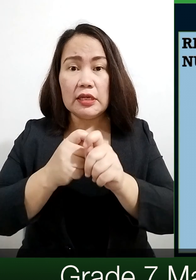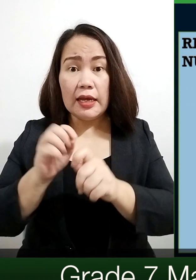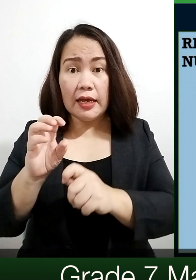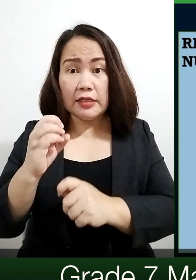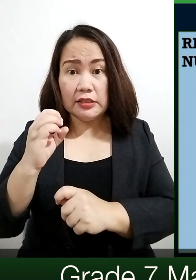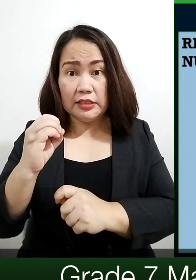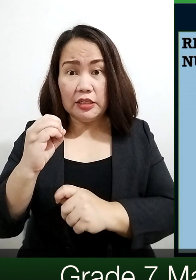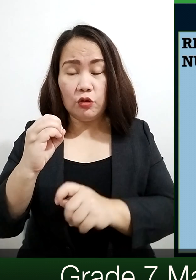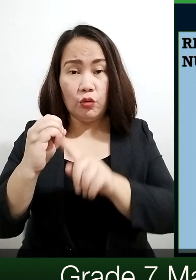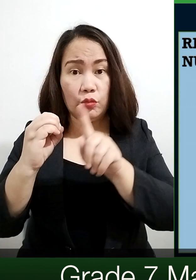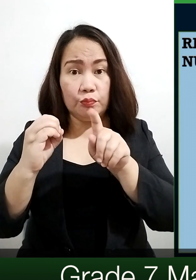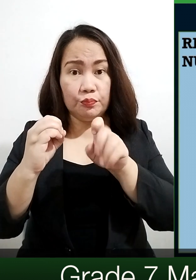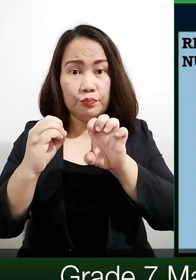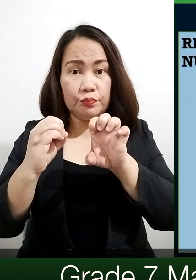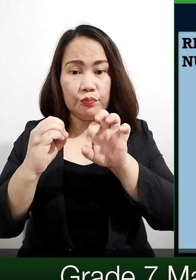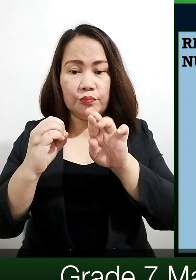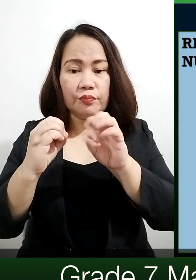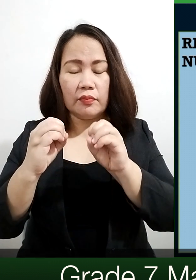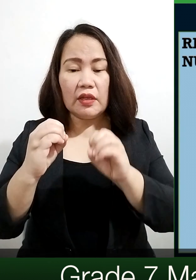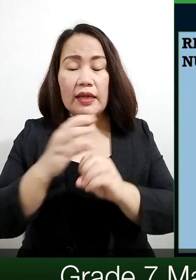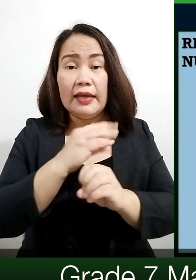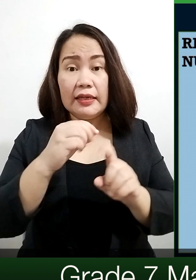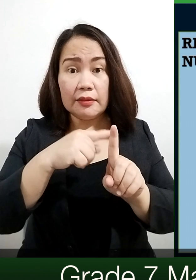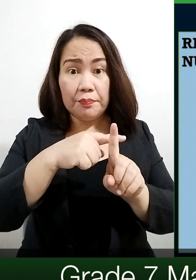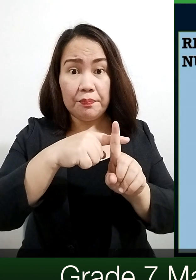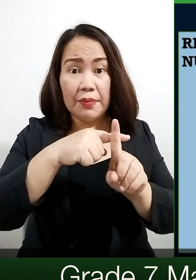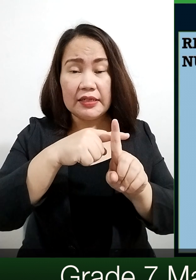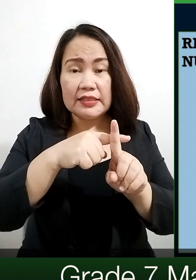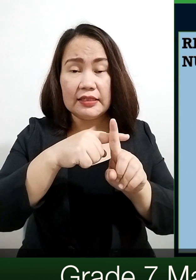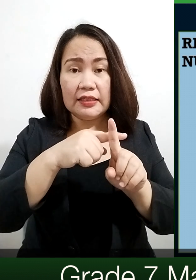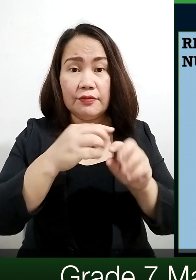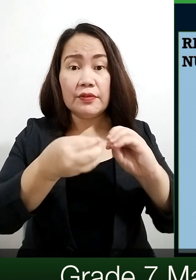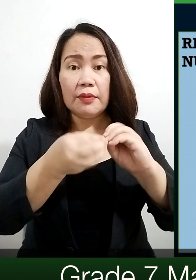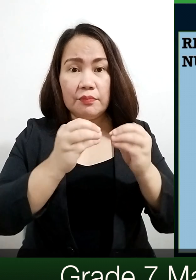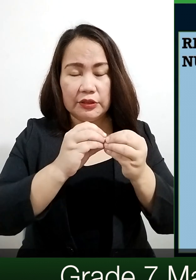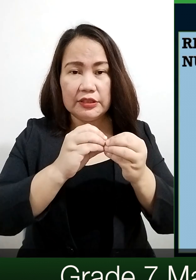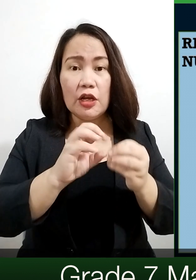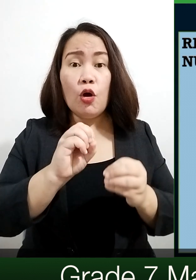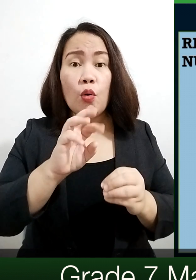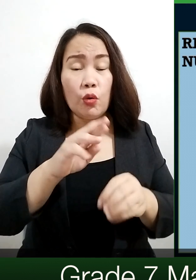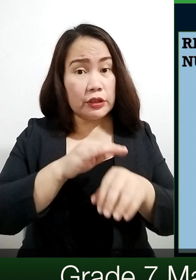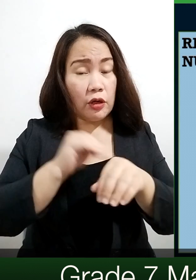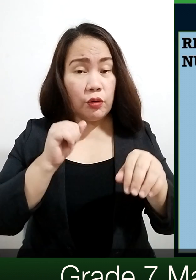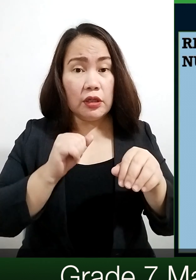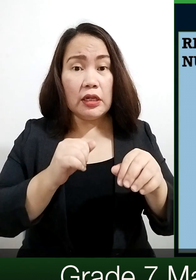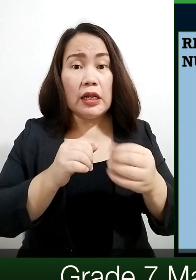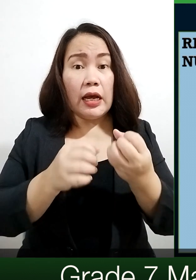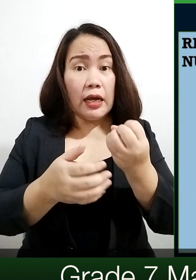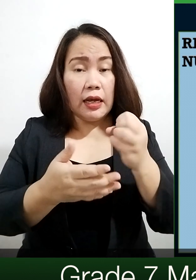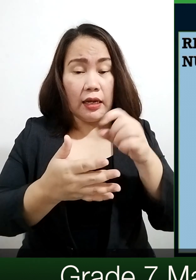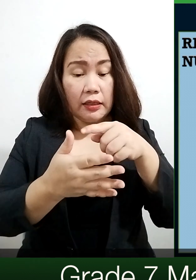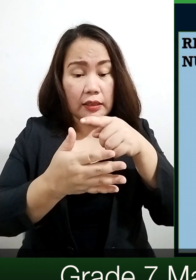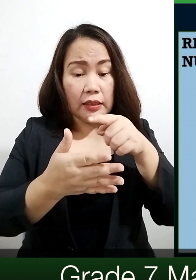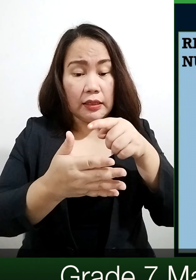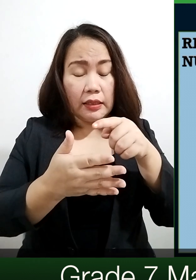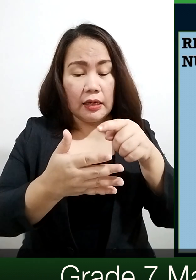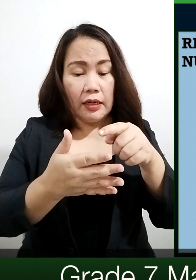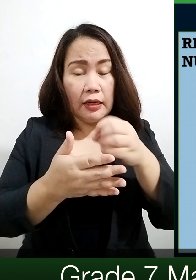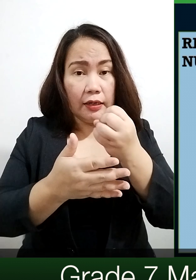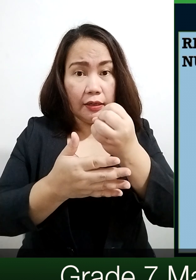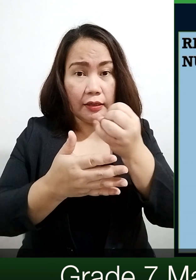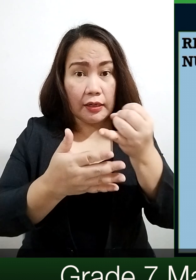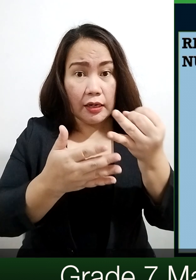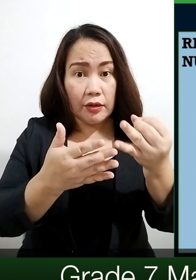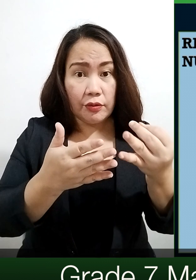etong positive numbers natin is also called the natural numbers or the counting numbers. So, they are just the